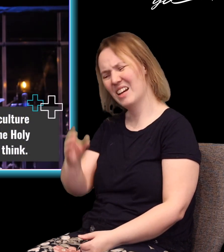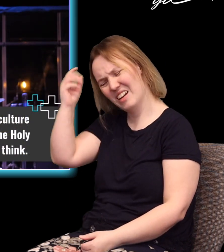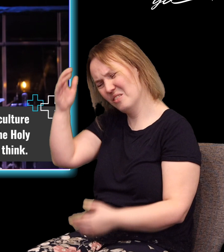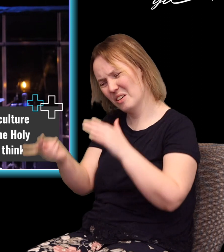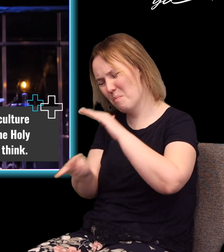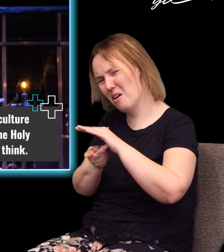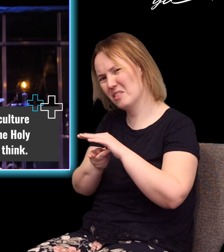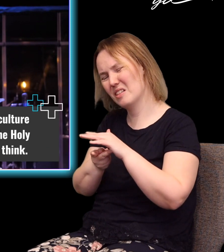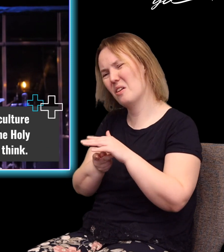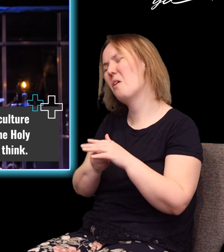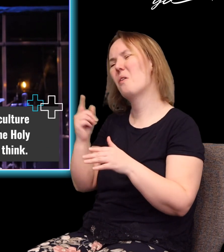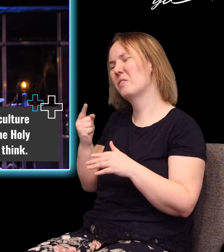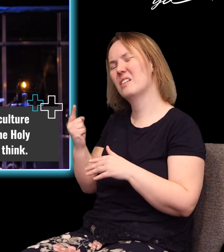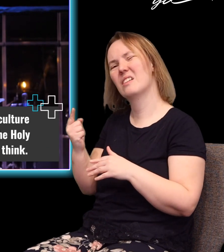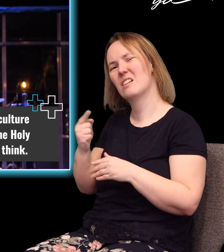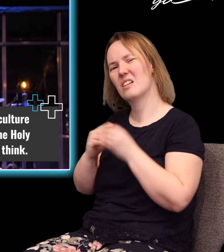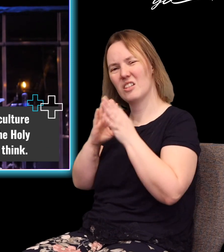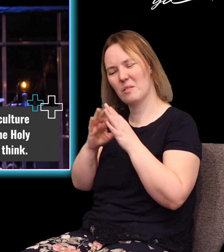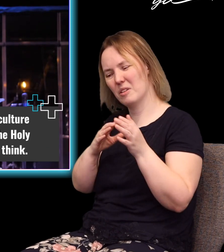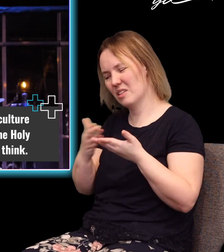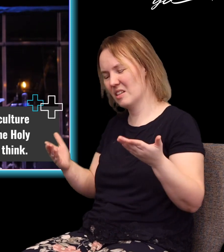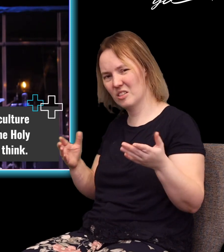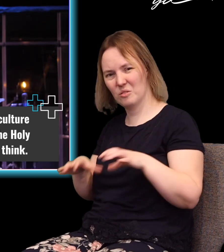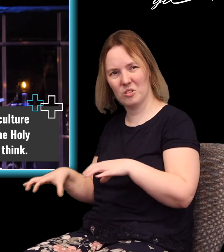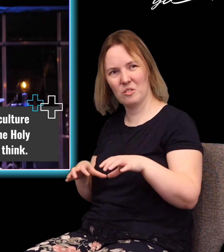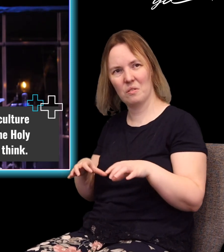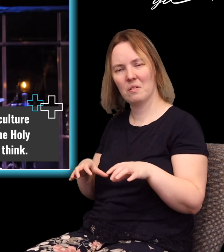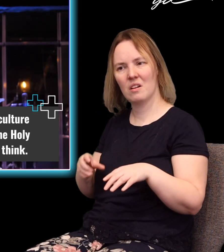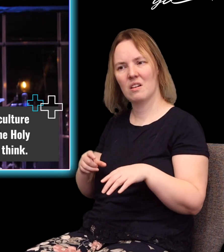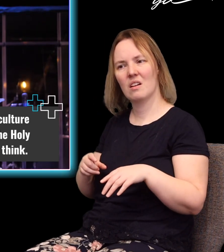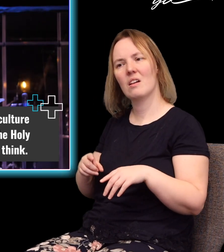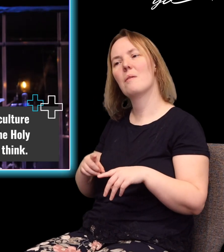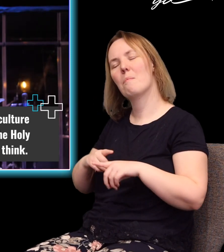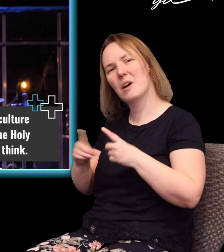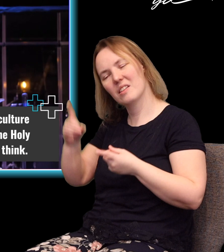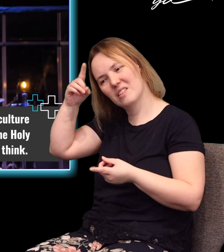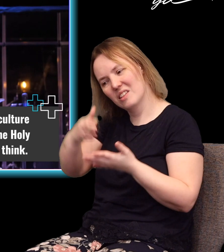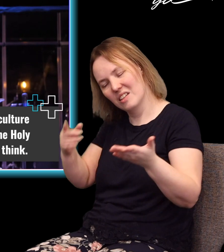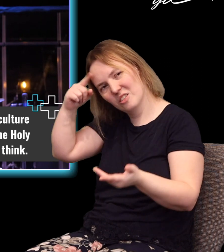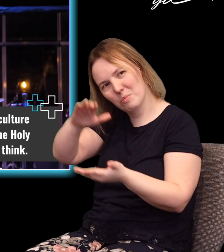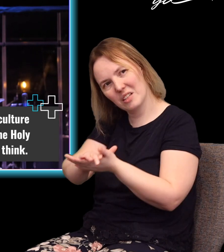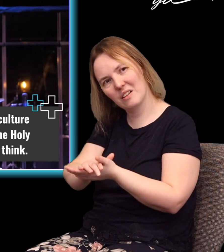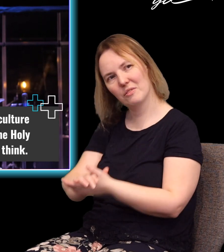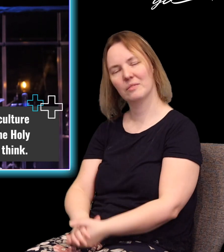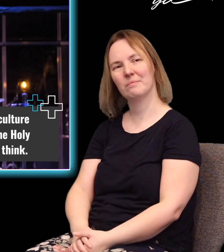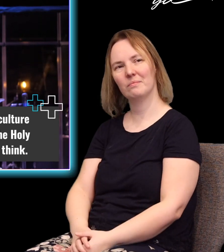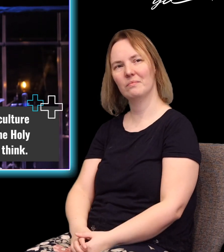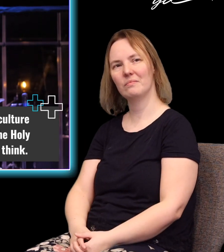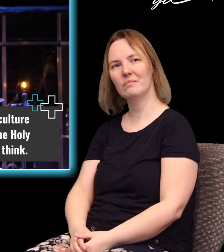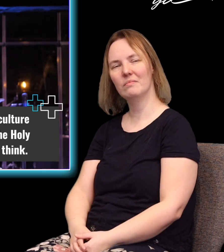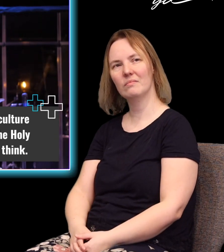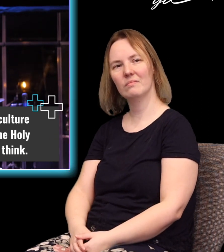you do. He's talking about what you believe, the lying spirit of the culture in which we live. He says, stop imitating the ideals